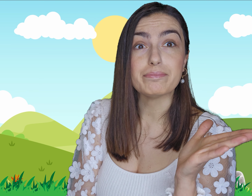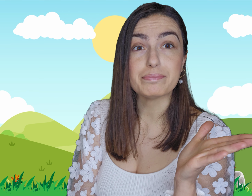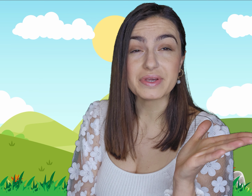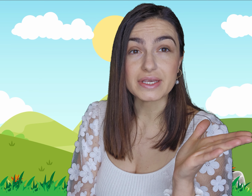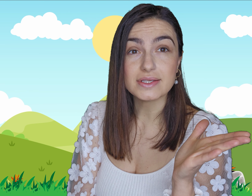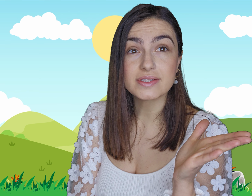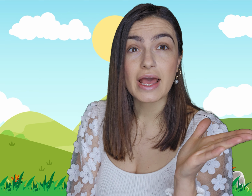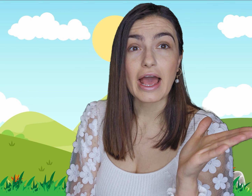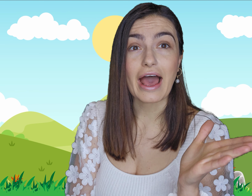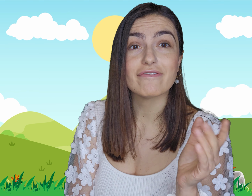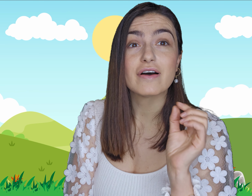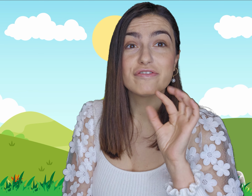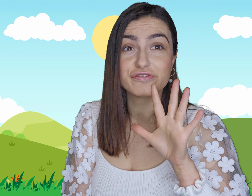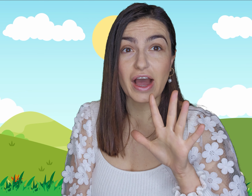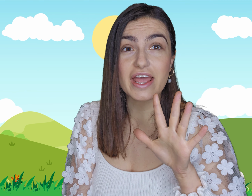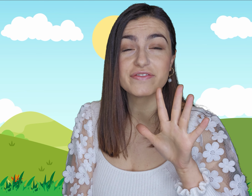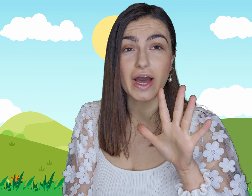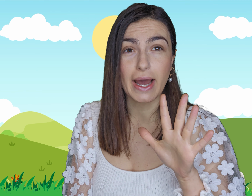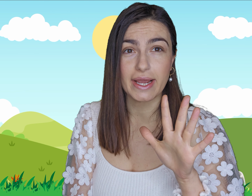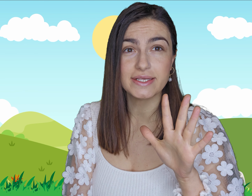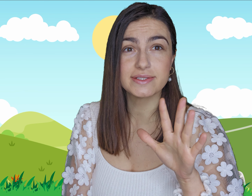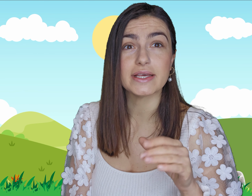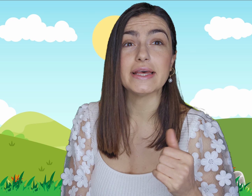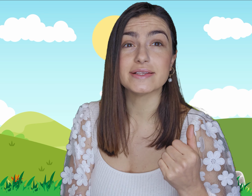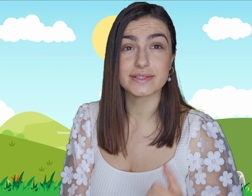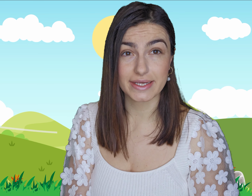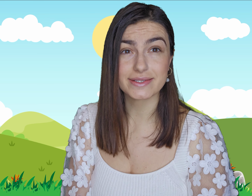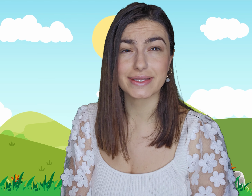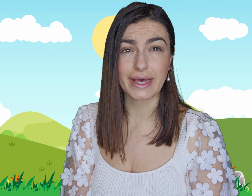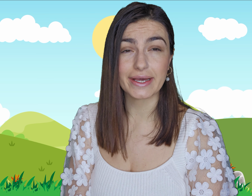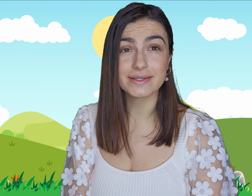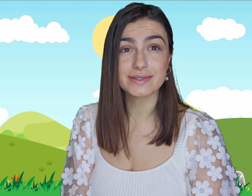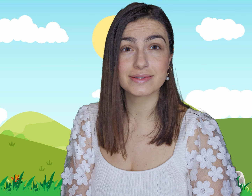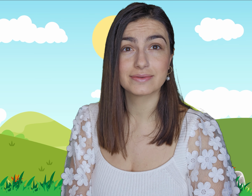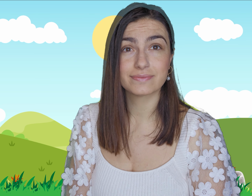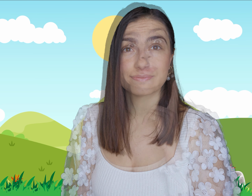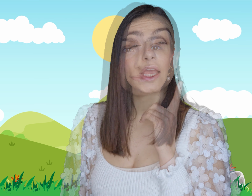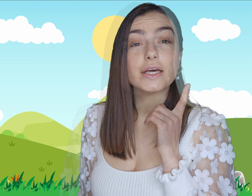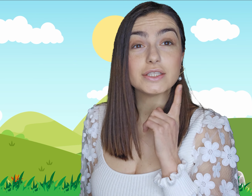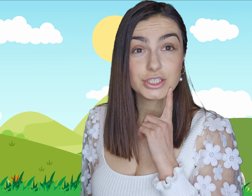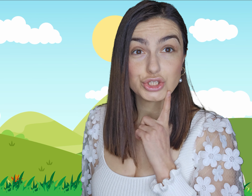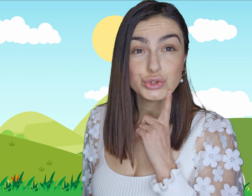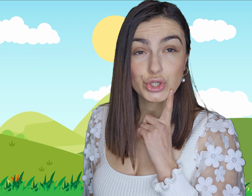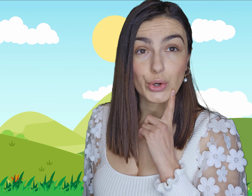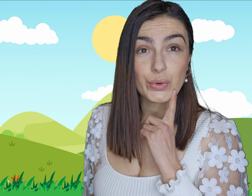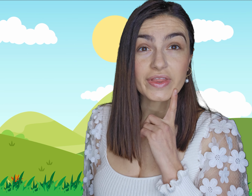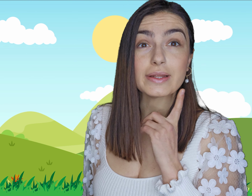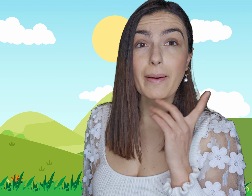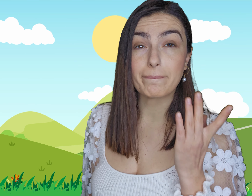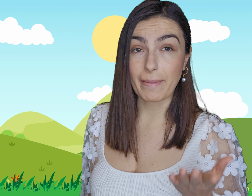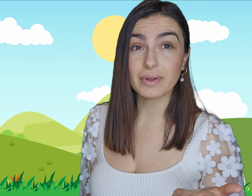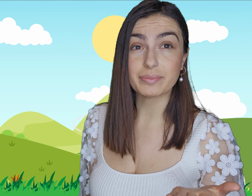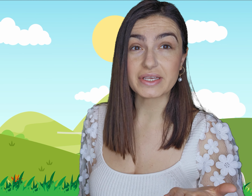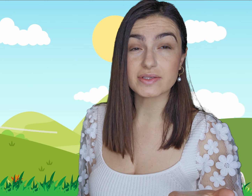bees have five eyes and six legs did you know that bumblebees